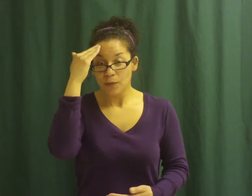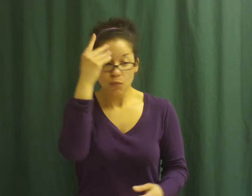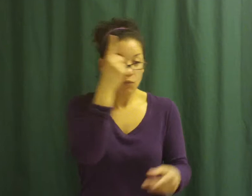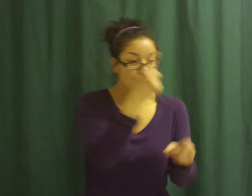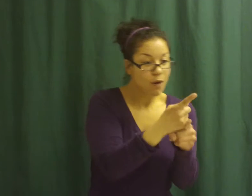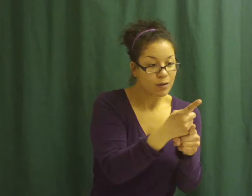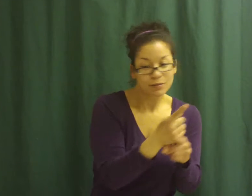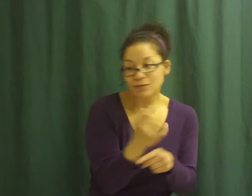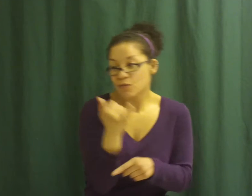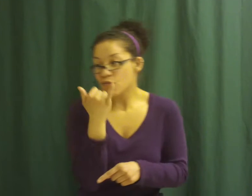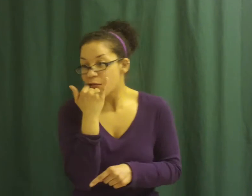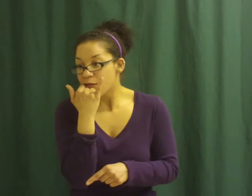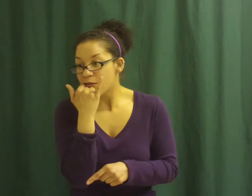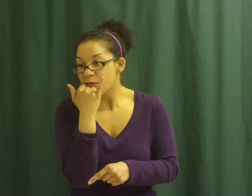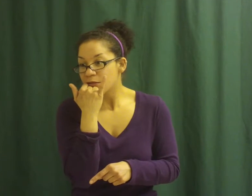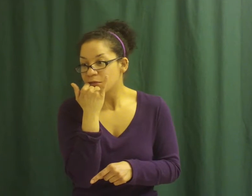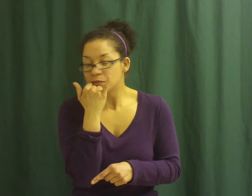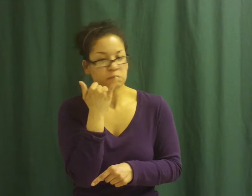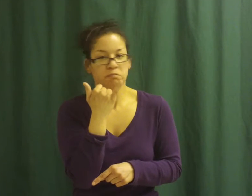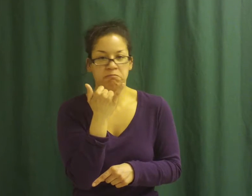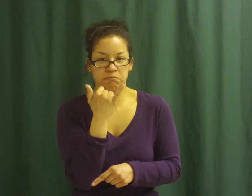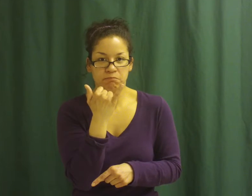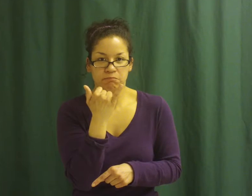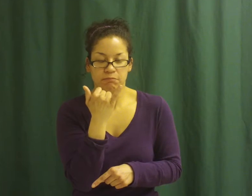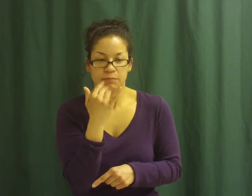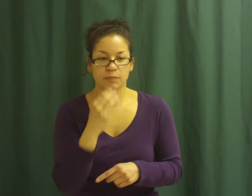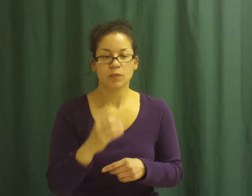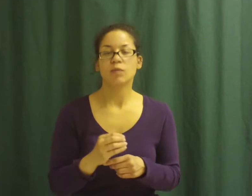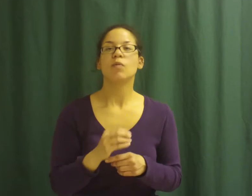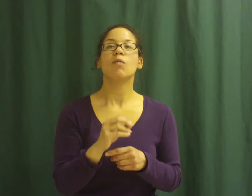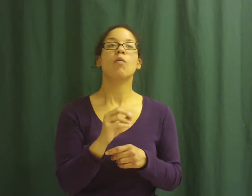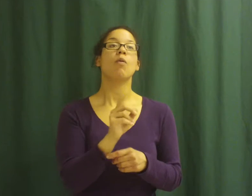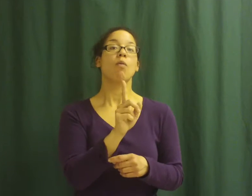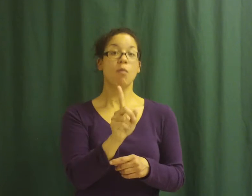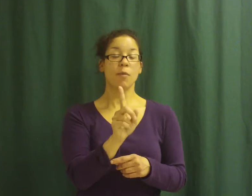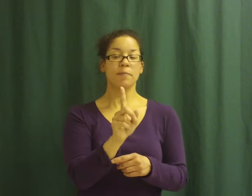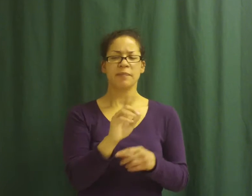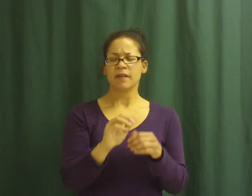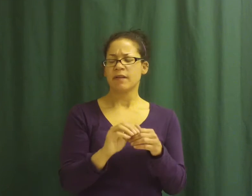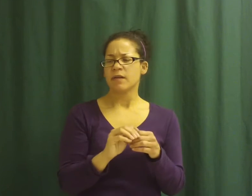democratic citizen is or how a democratic citizen should act.